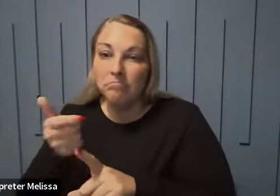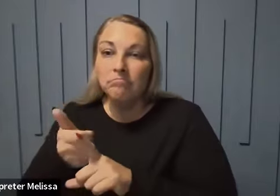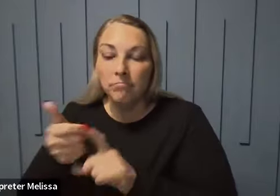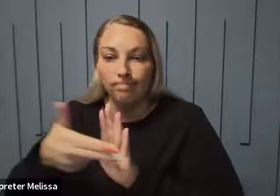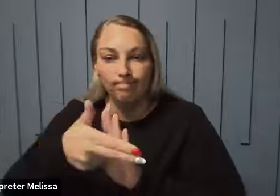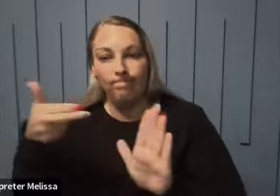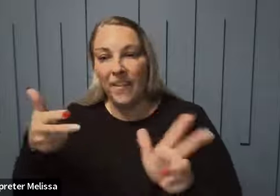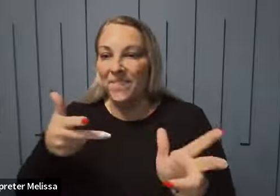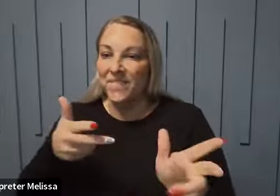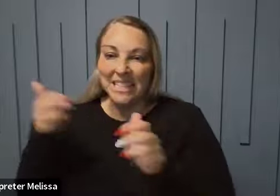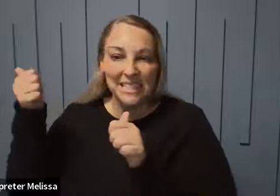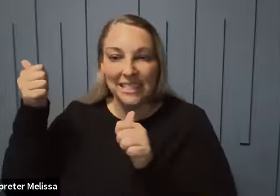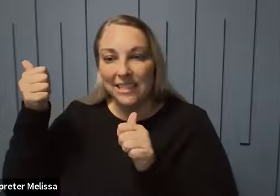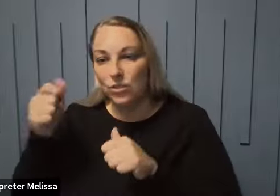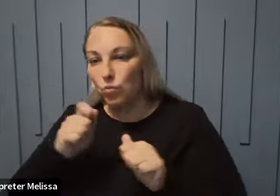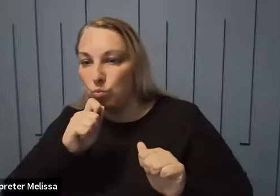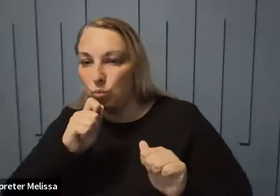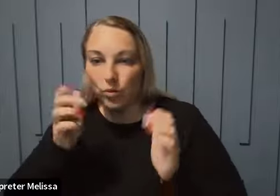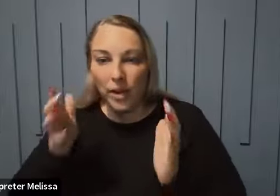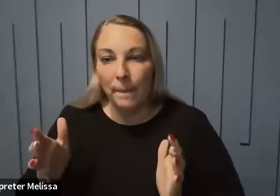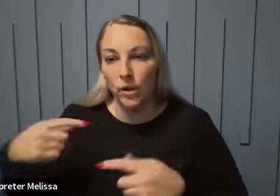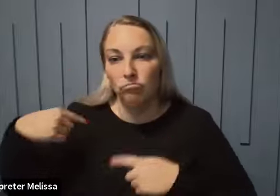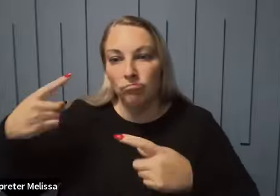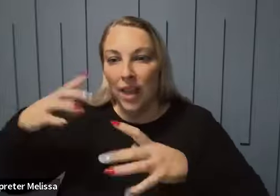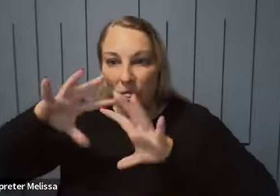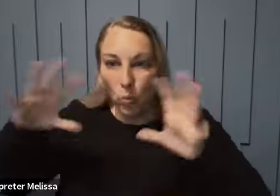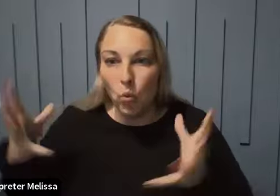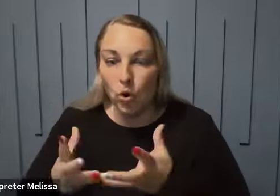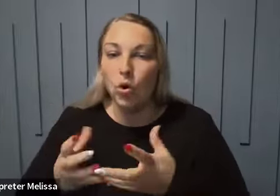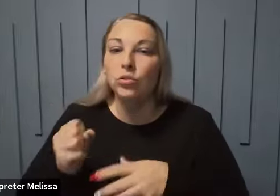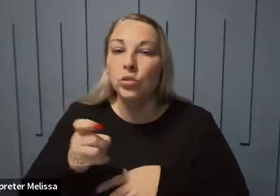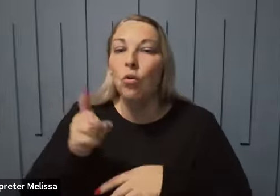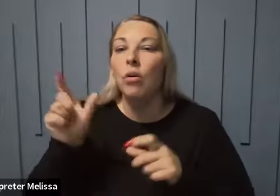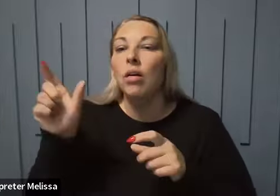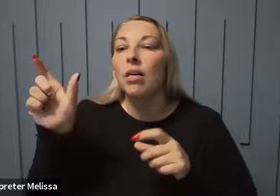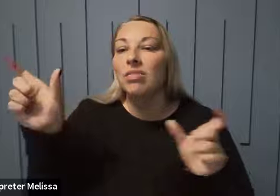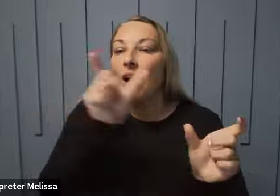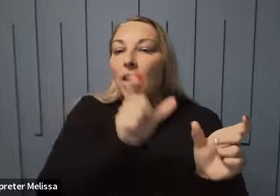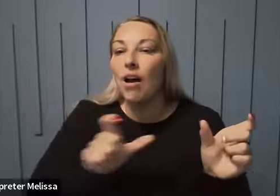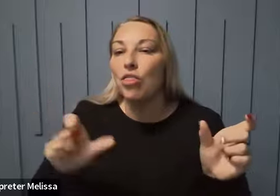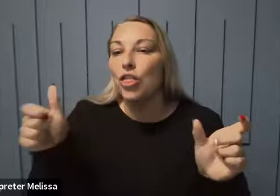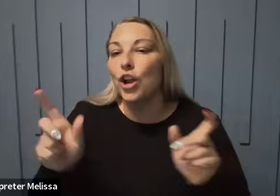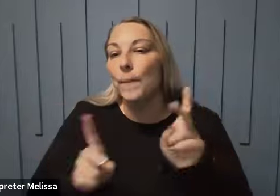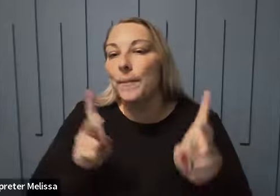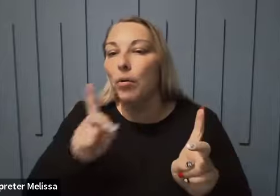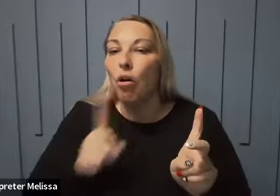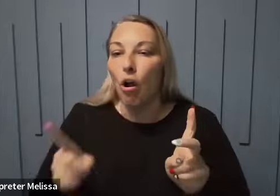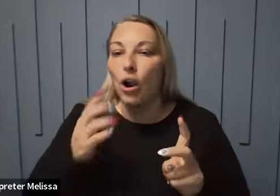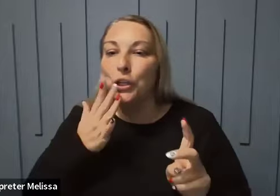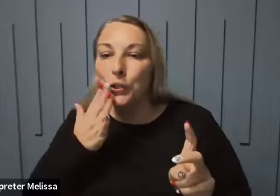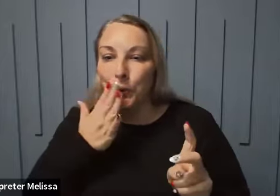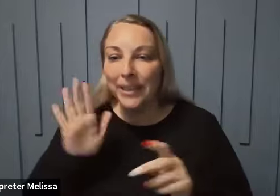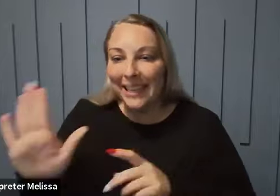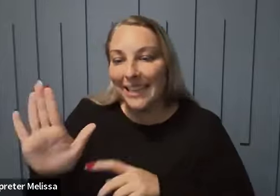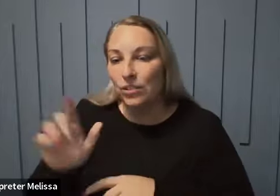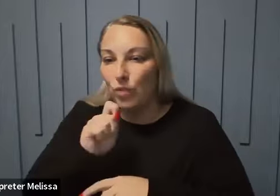video in collaboration with some native cuers. And it's kind of just a fun video to watch. So if you have time later, you